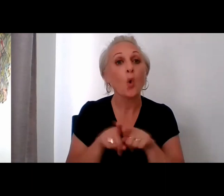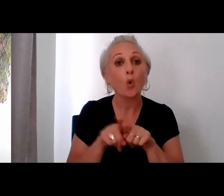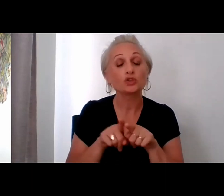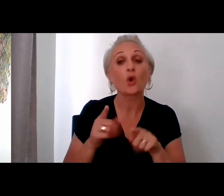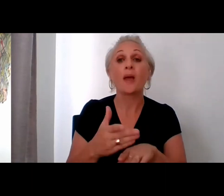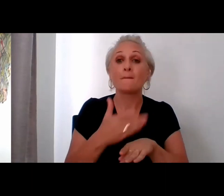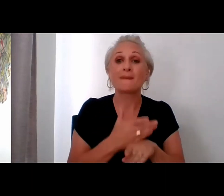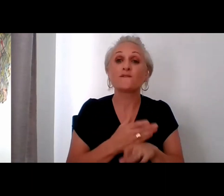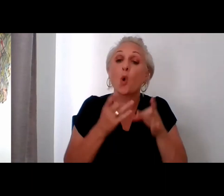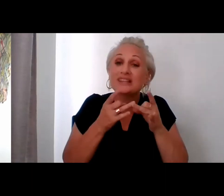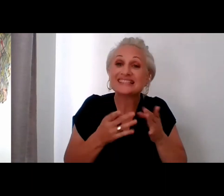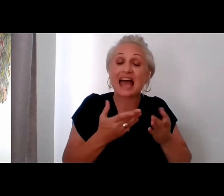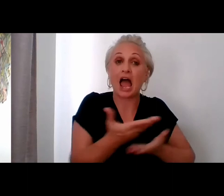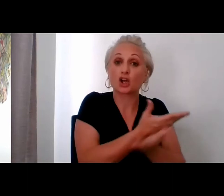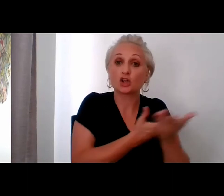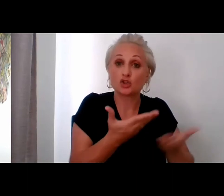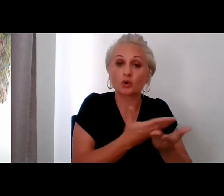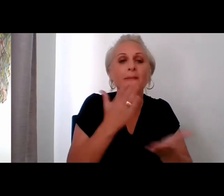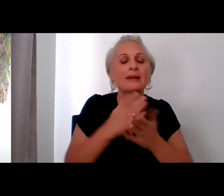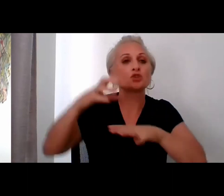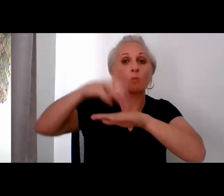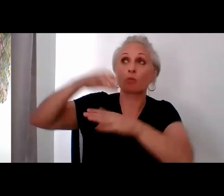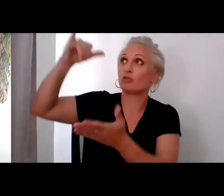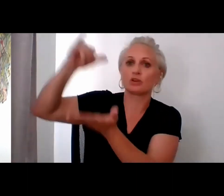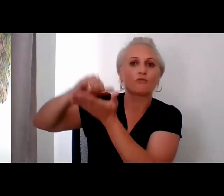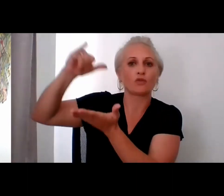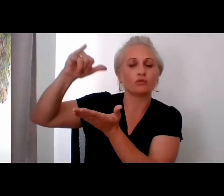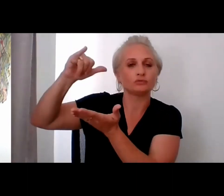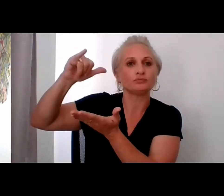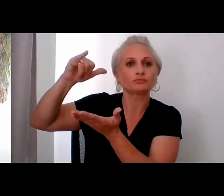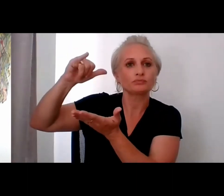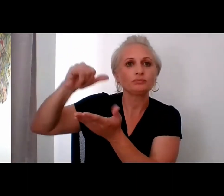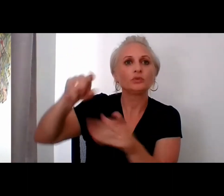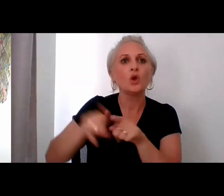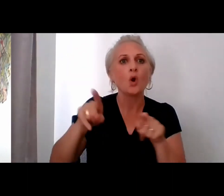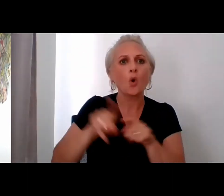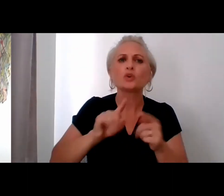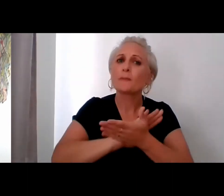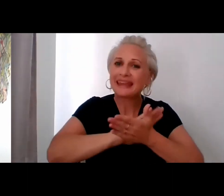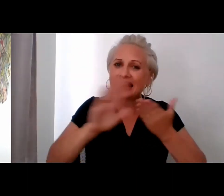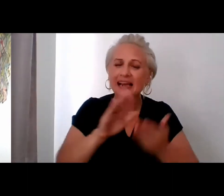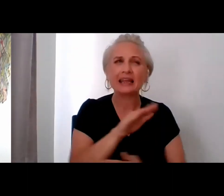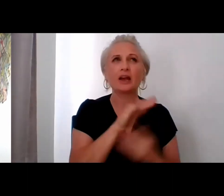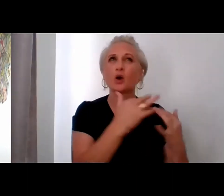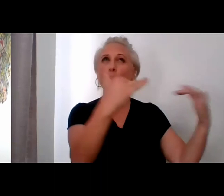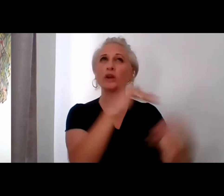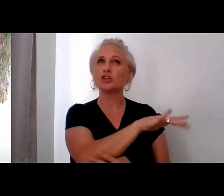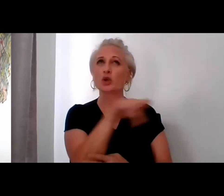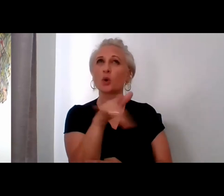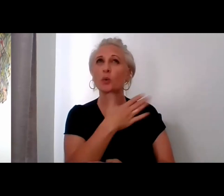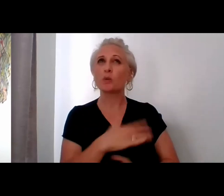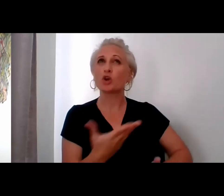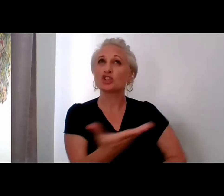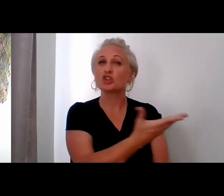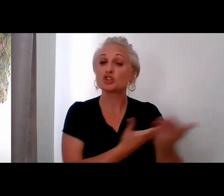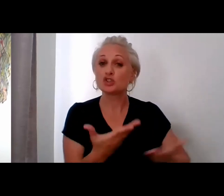the product on which you are consulting, as well as who it is you are consulting with and how you intend